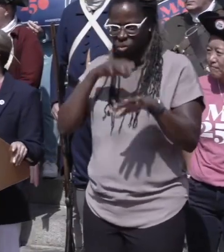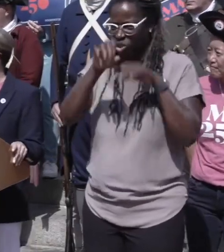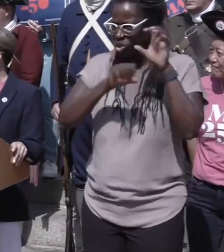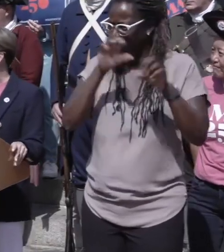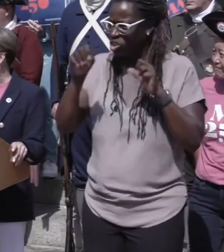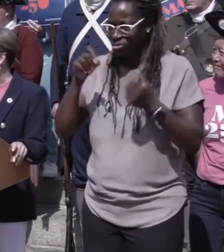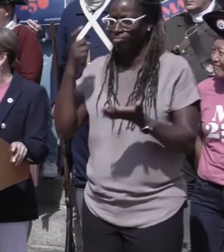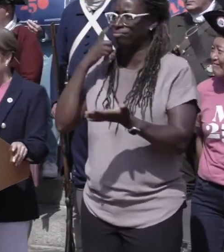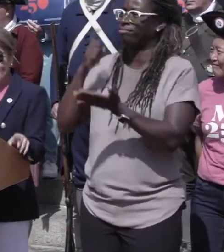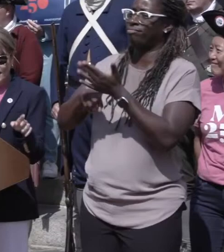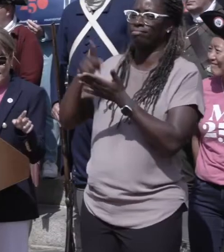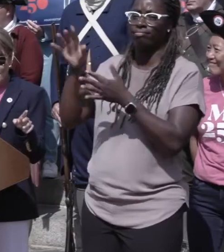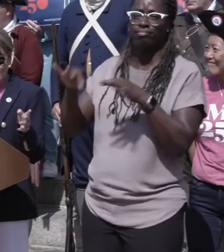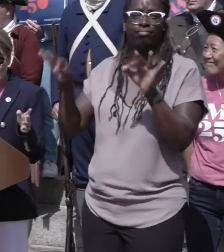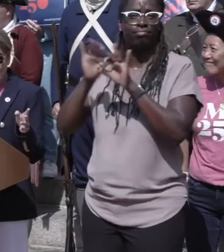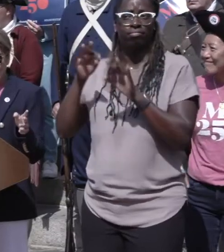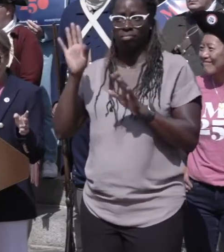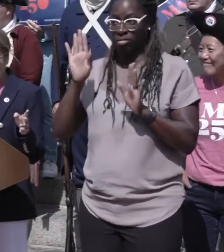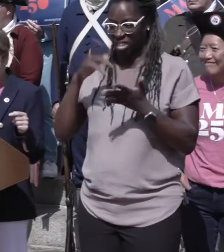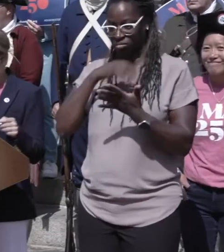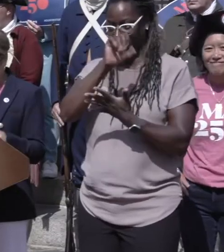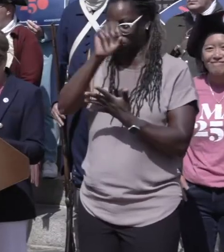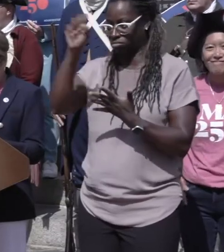it's just going to be terrific.